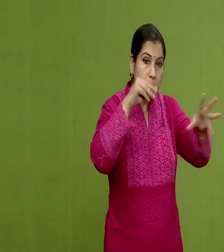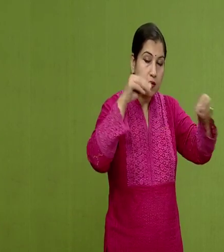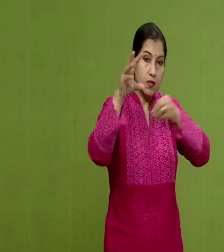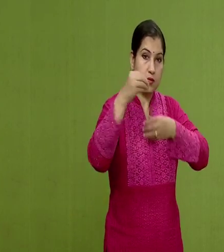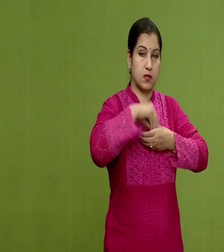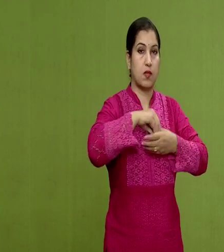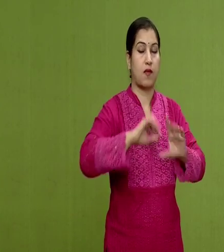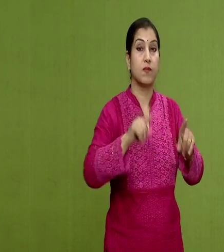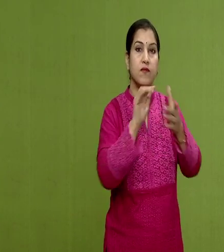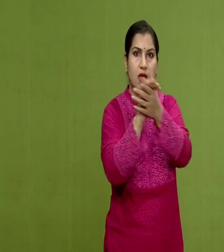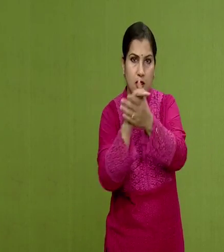friends, neighbors,